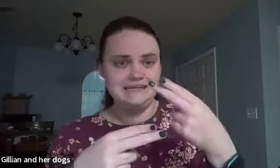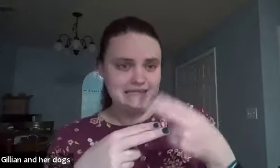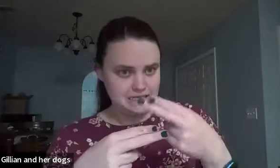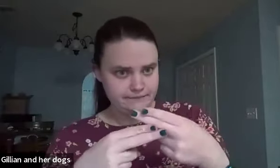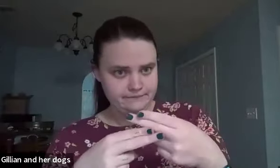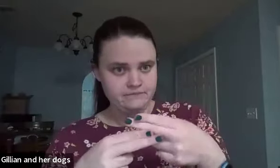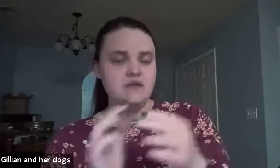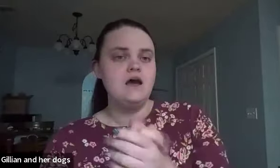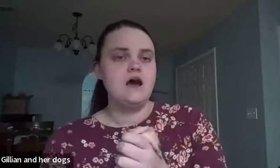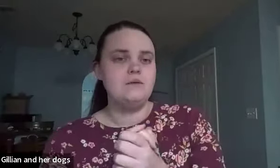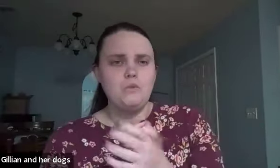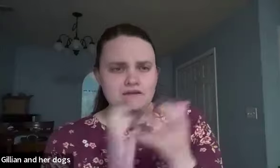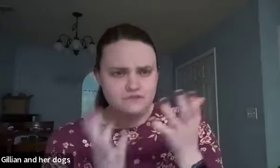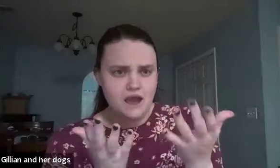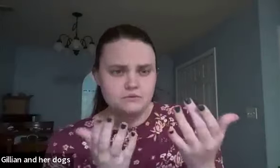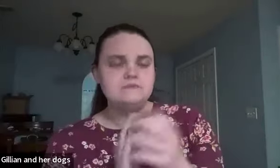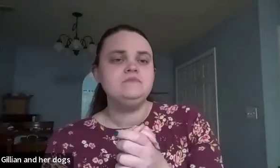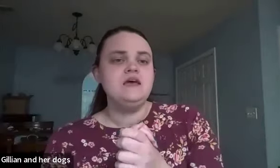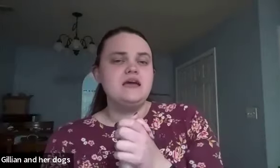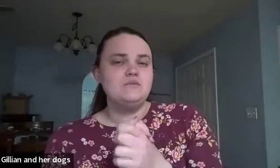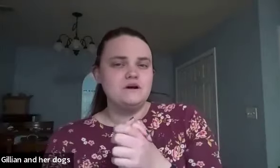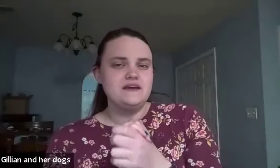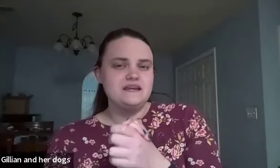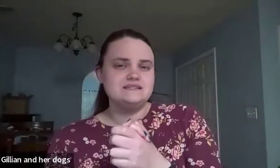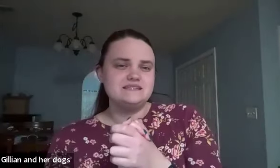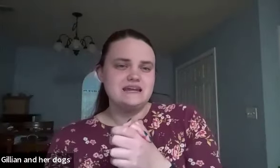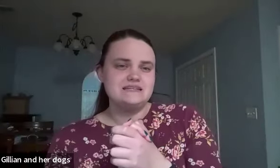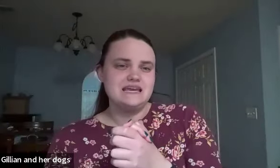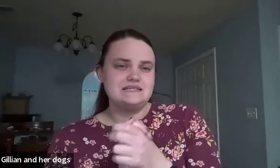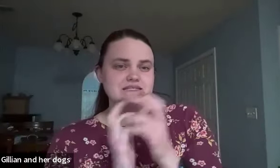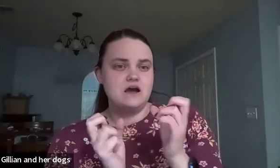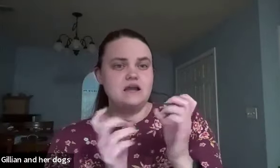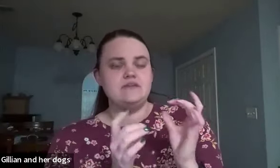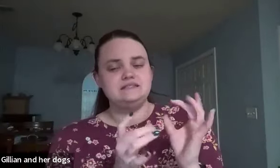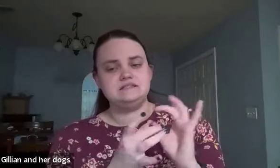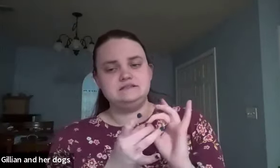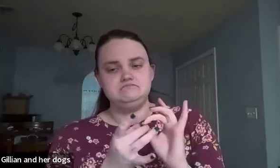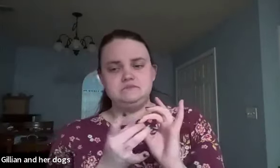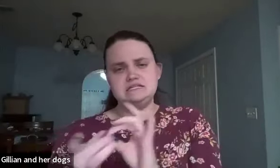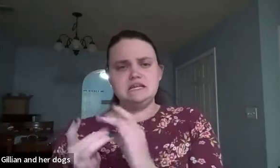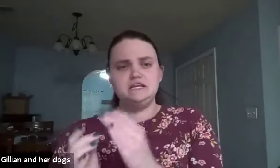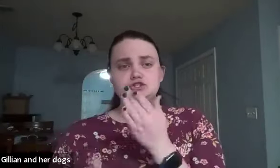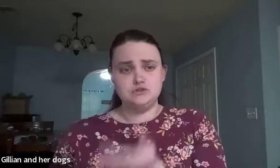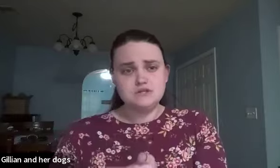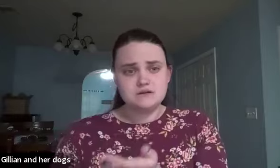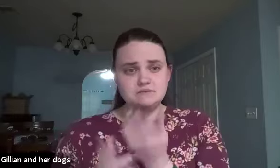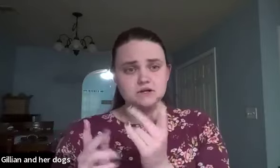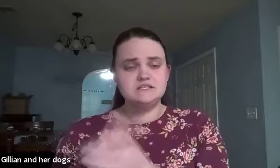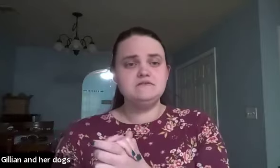sign name, if you had one. And what that is that is a sign that's designated to you as a person